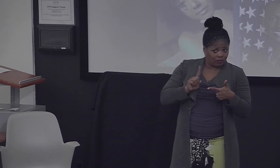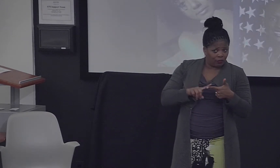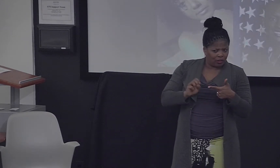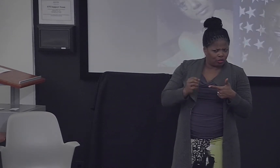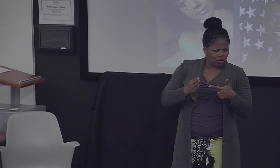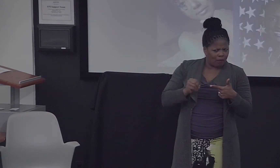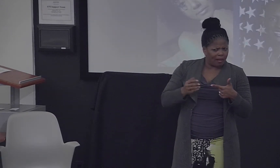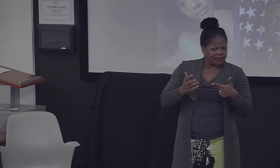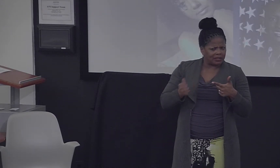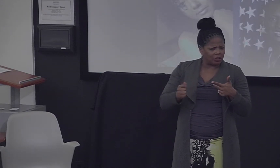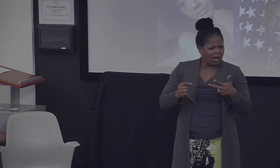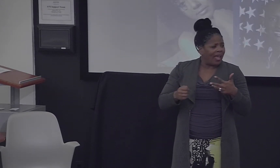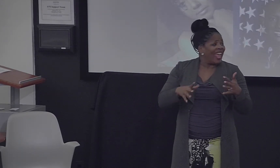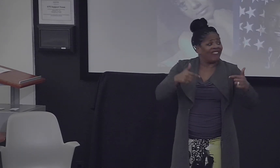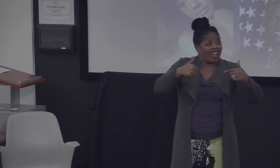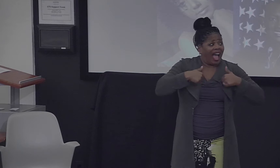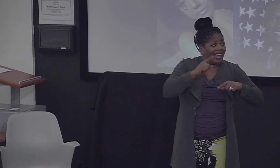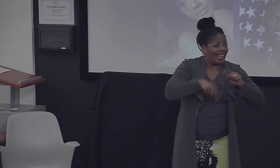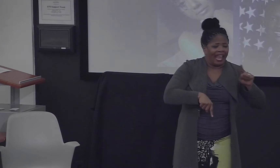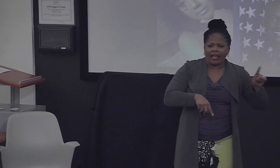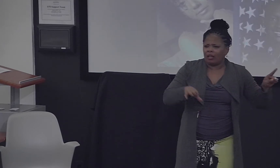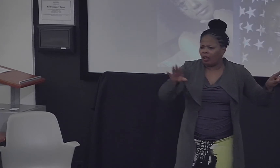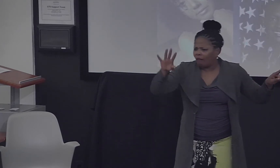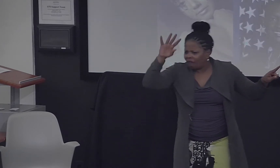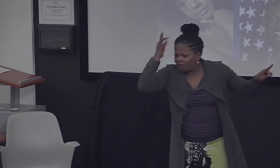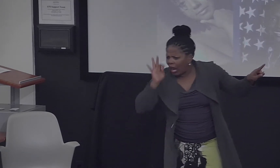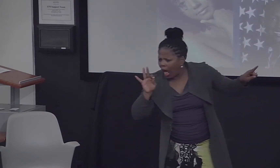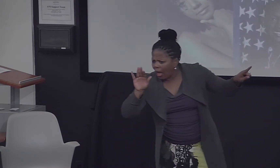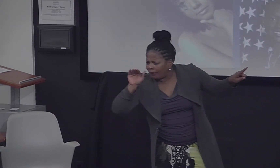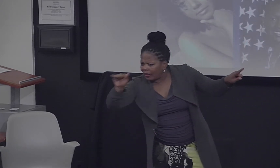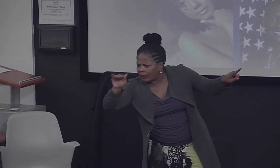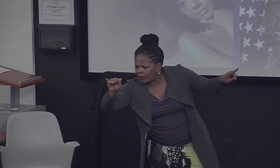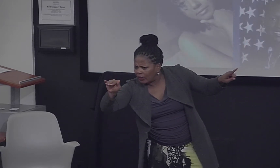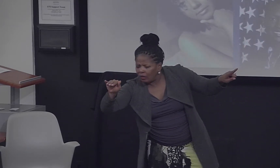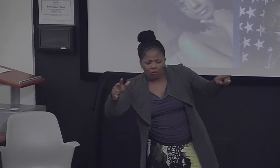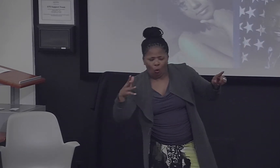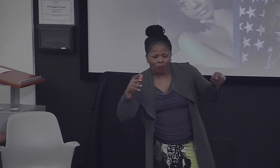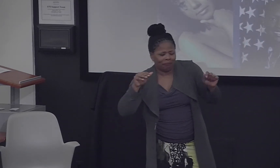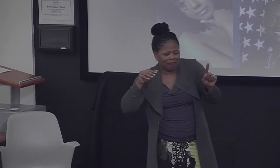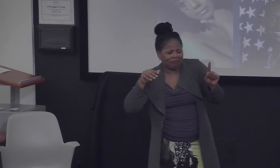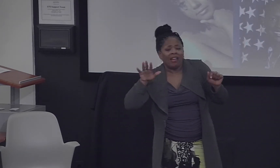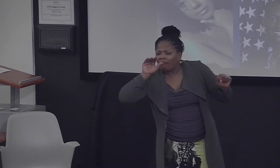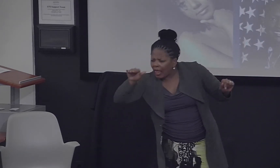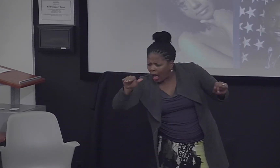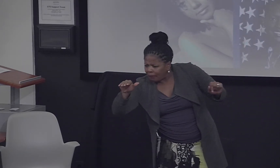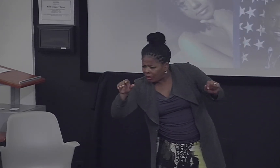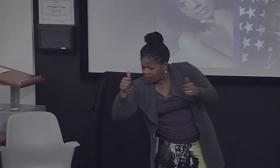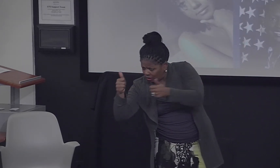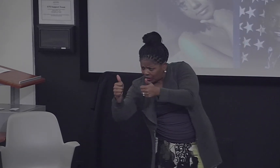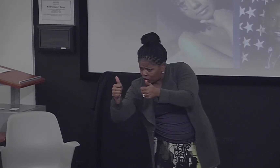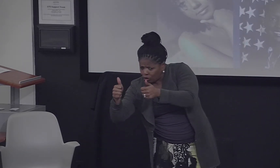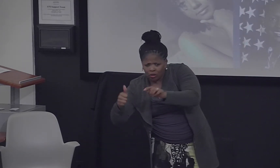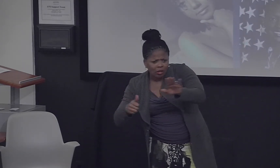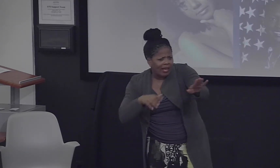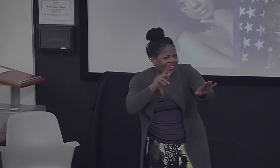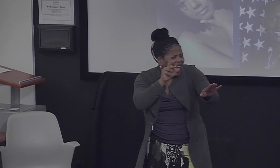individual, and they'll tell me I'll be fine on a particular job, but I had my own thought, and I would check in maybe with Falami or another. What do you